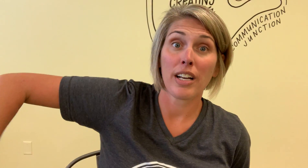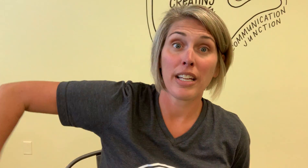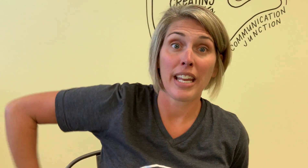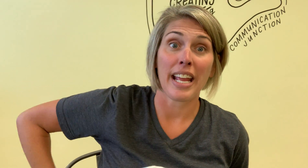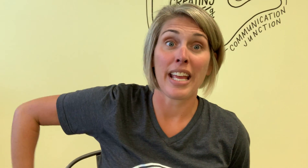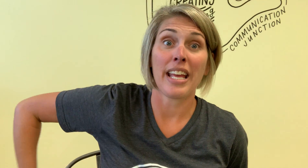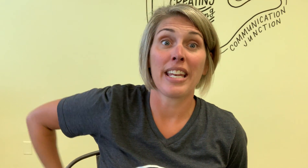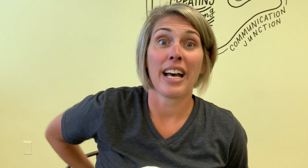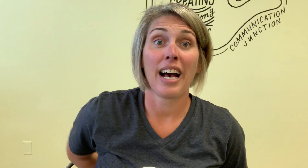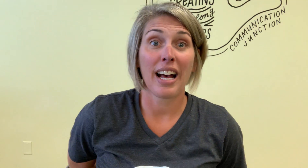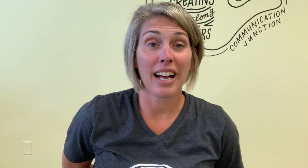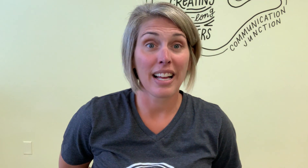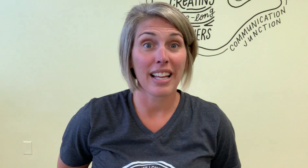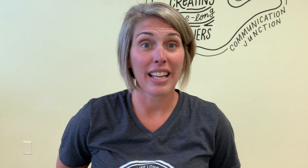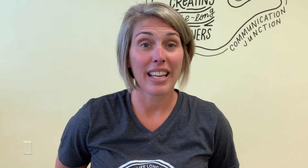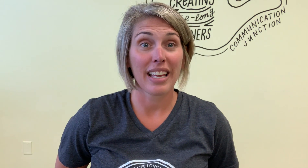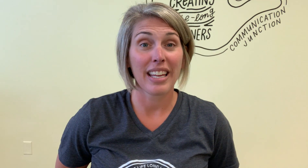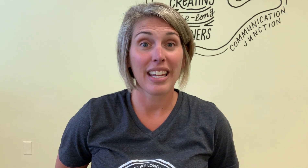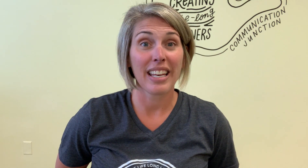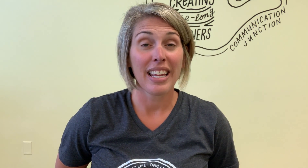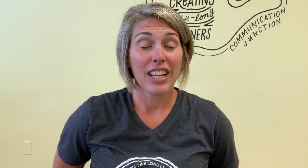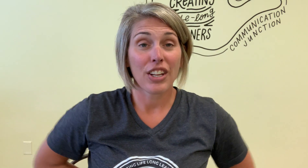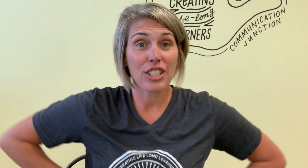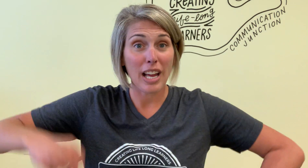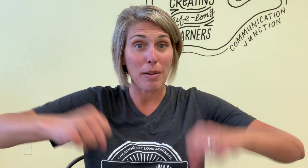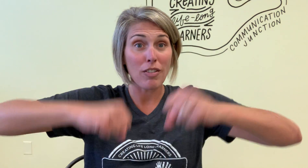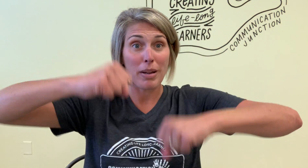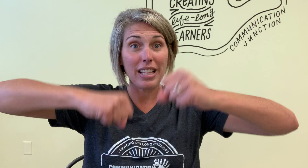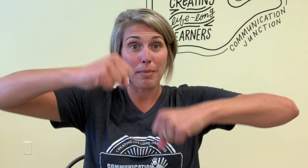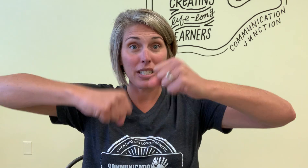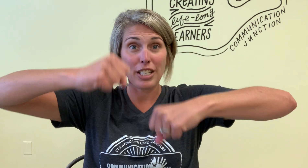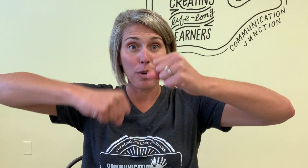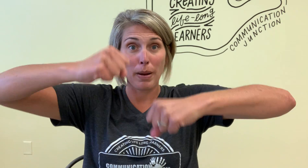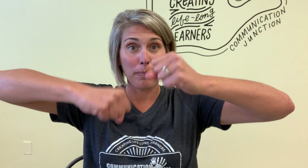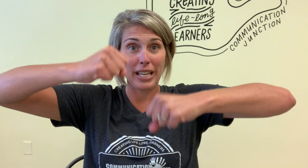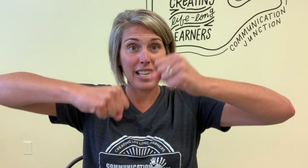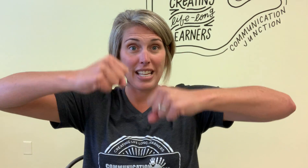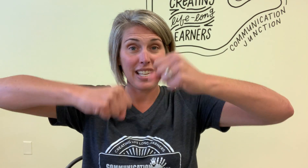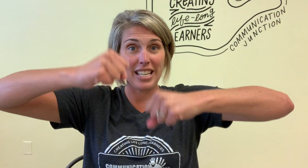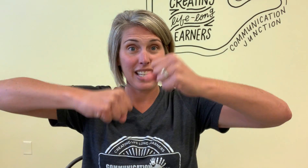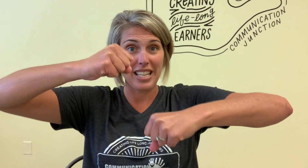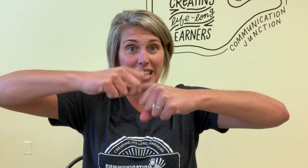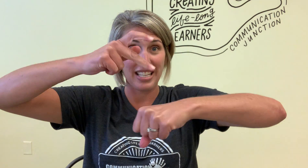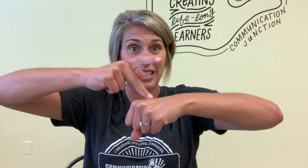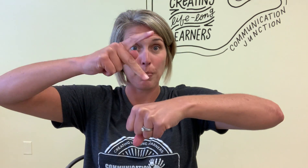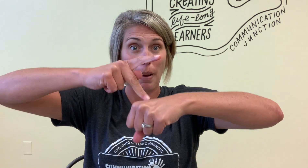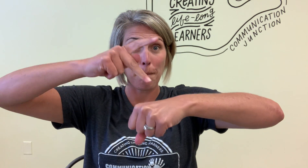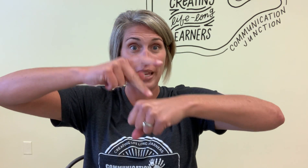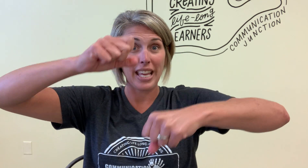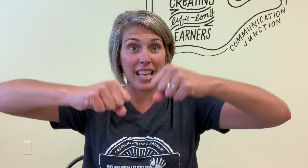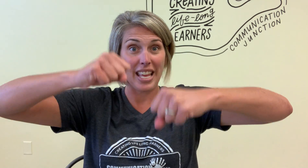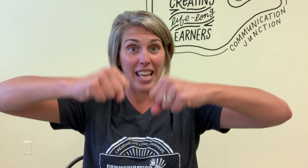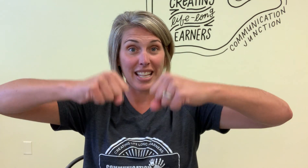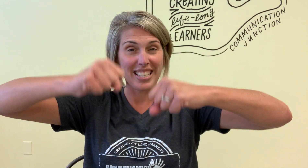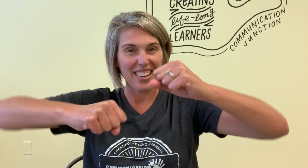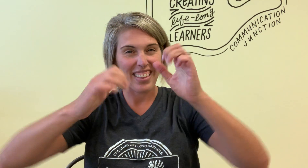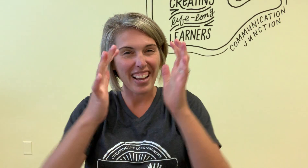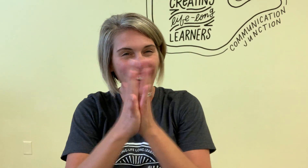Run and hide. Good job, everybody. Let me see your pumpkins. Pumpkins. There they are.